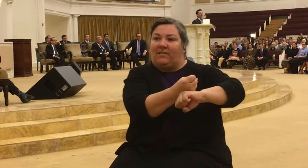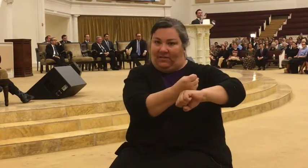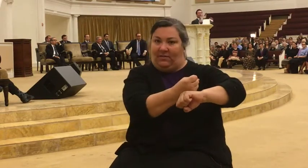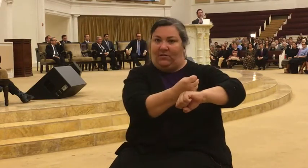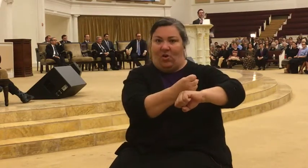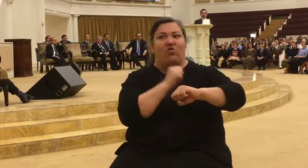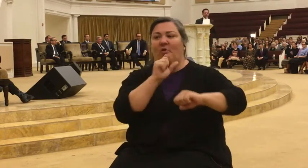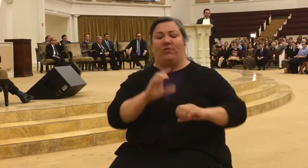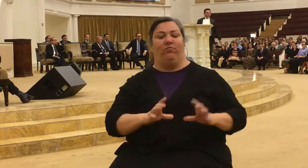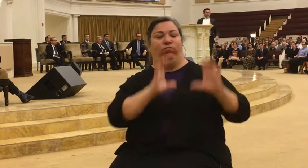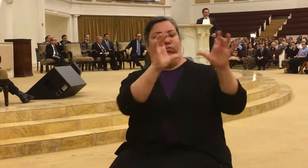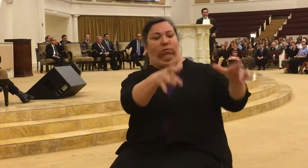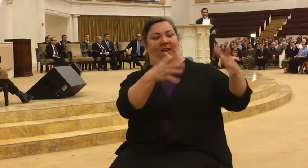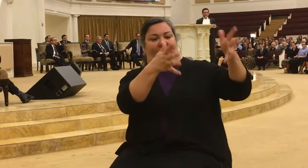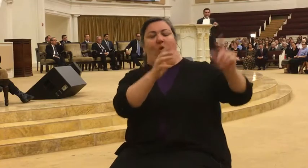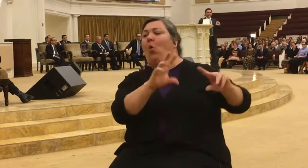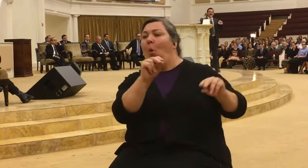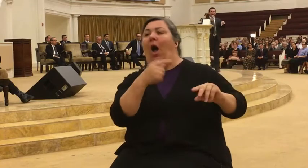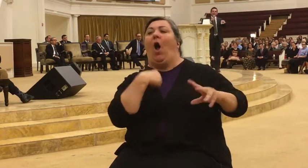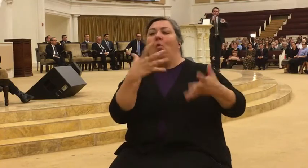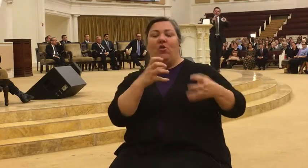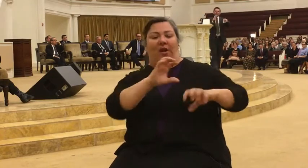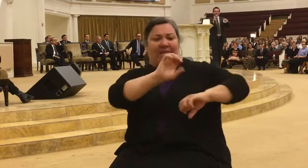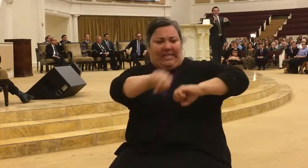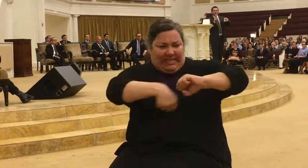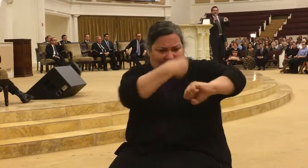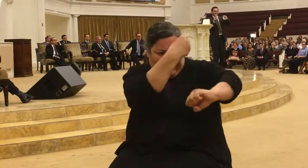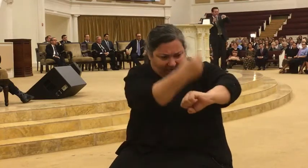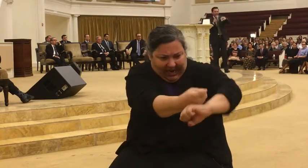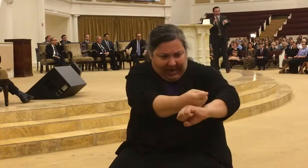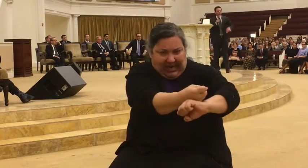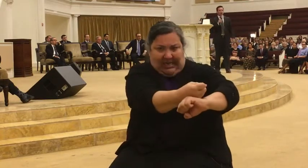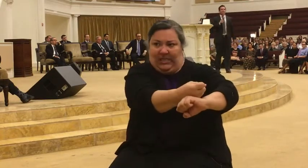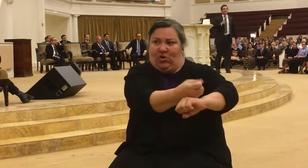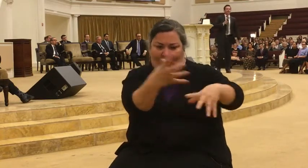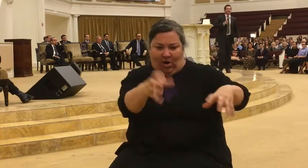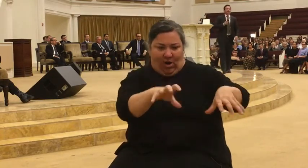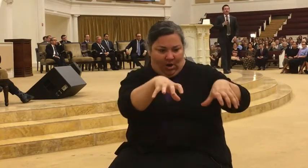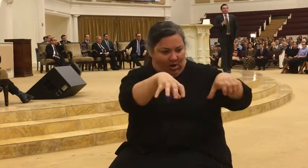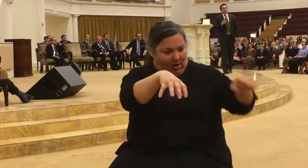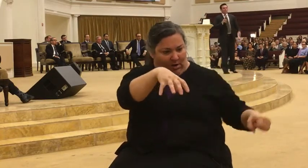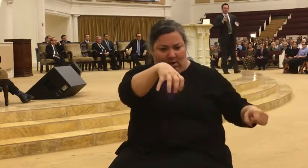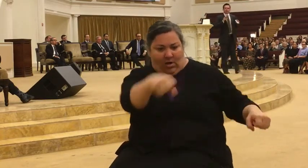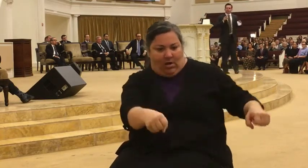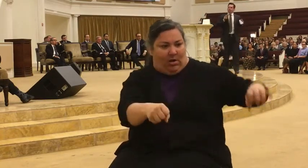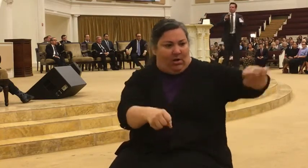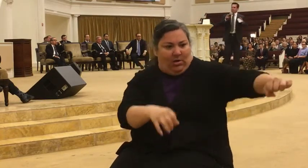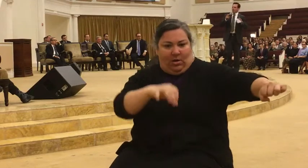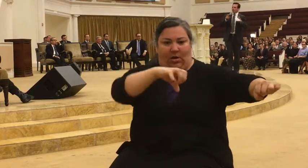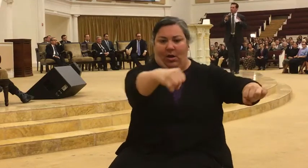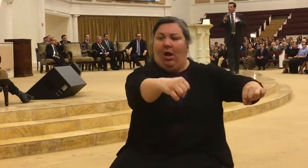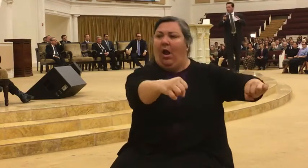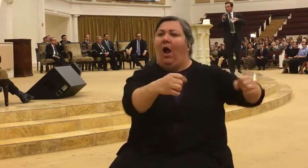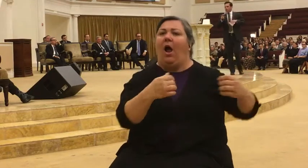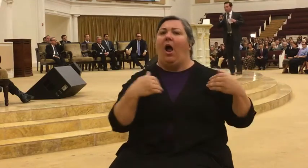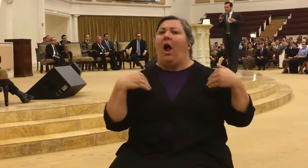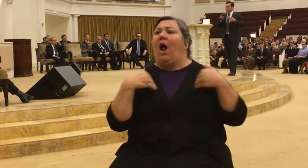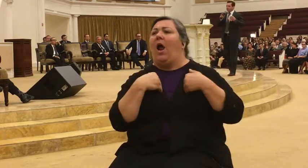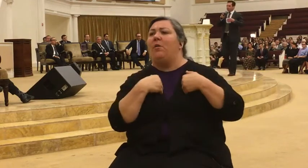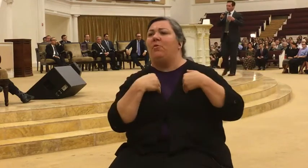Don't just set it up on that altar, but I want you to tie the sacrifice down. Because animals are not the smartest